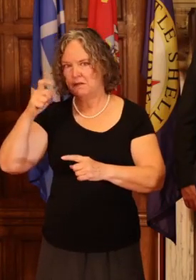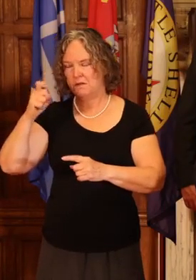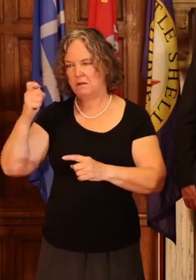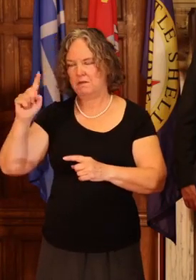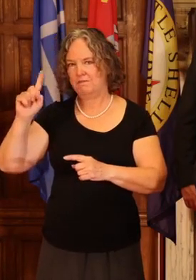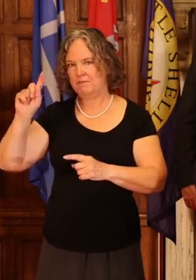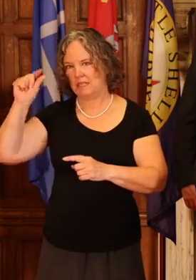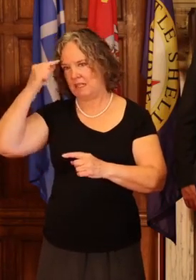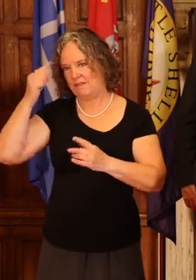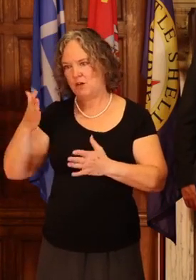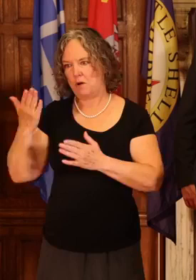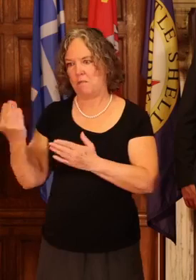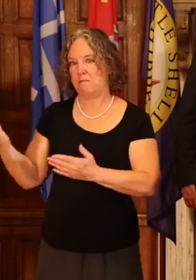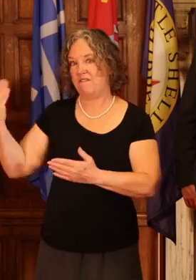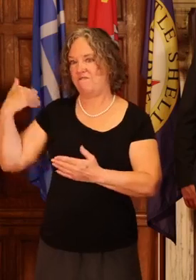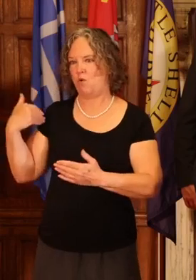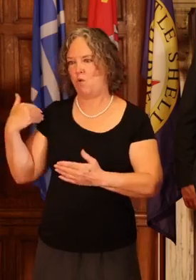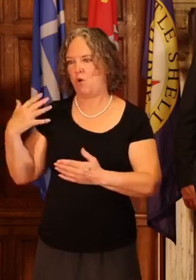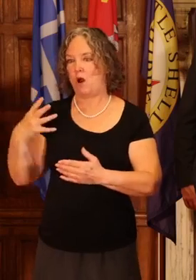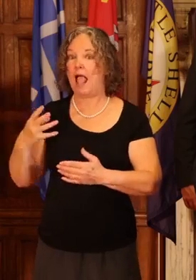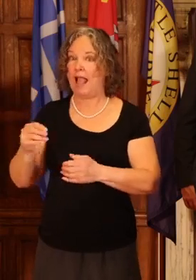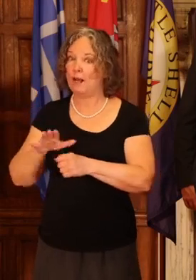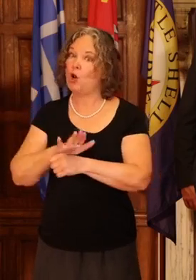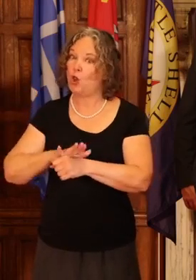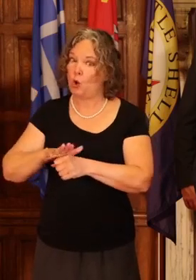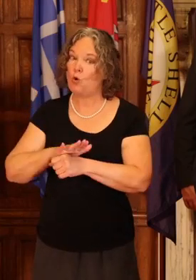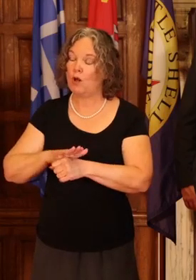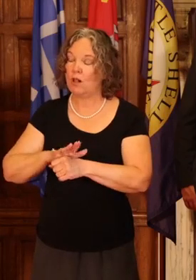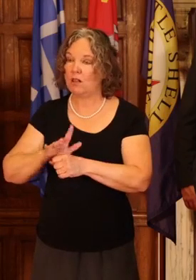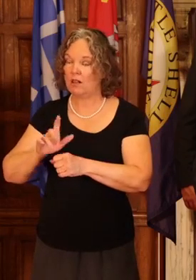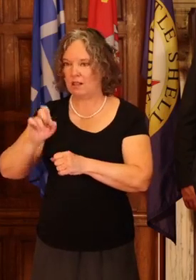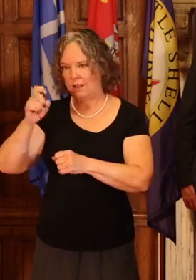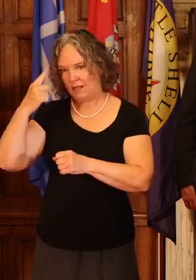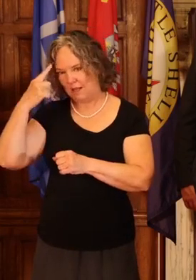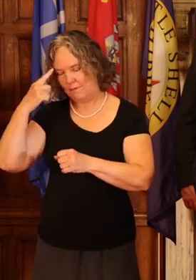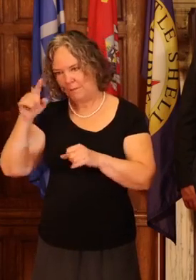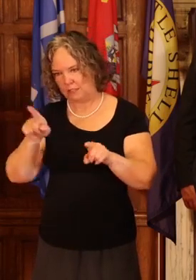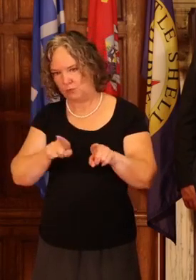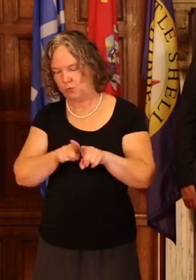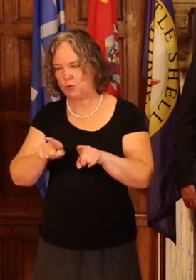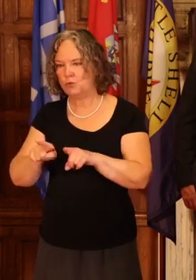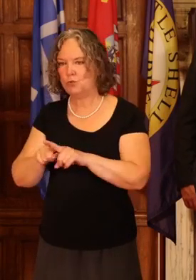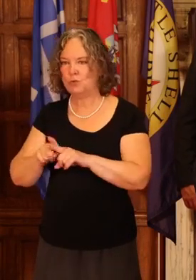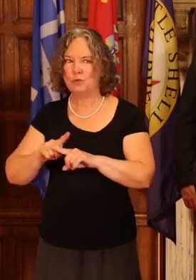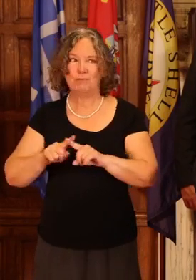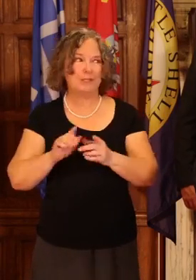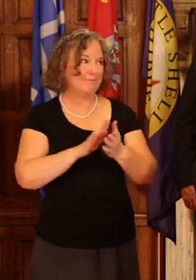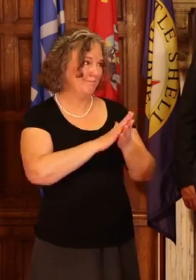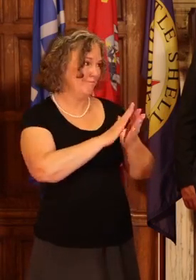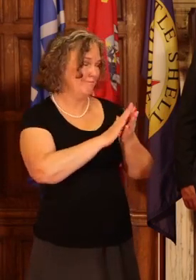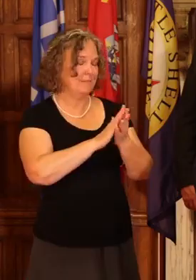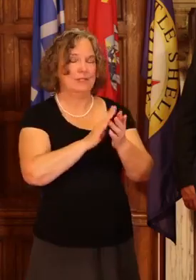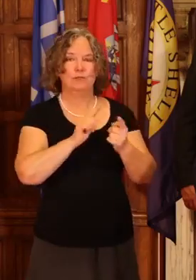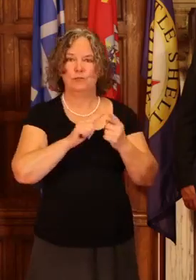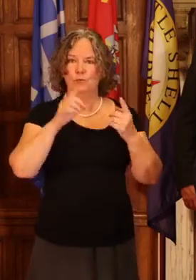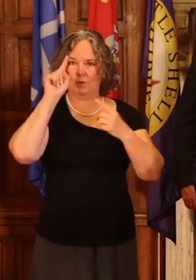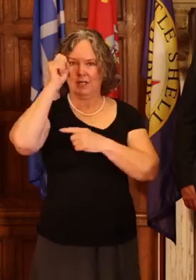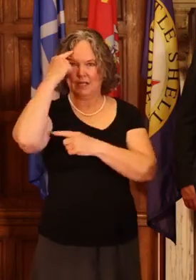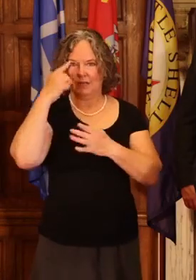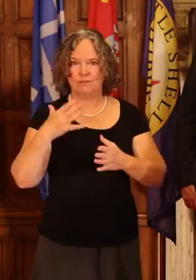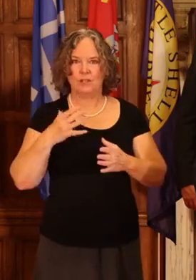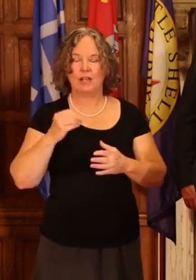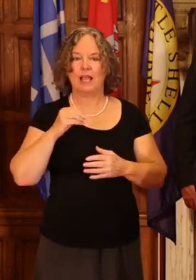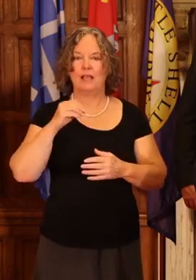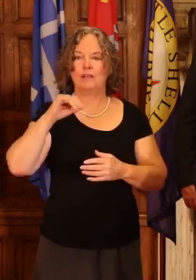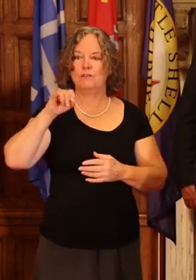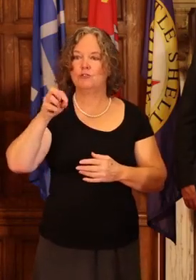at the local level. But I give a lot of credit to the governor's office, to Lieutenant Governor Juris. They reached